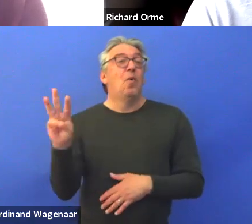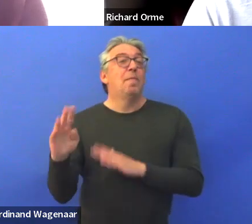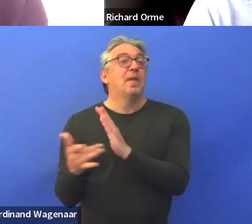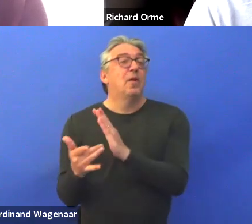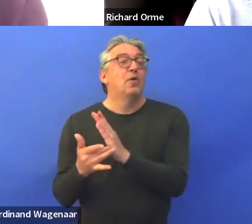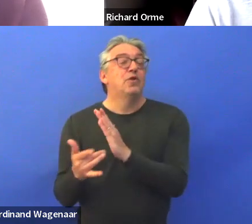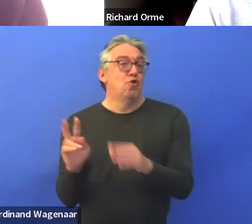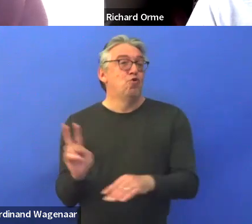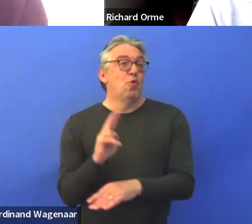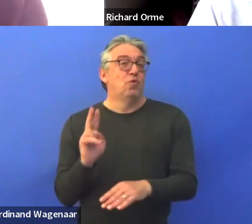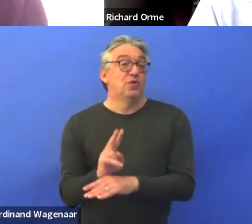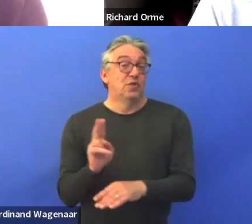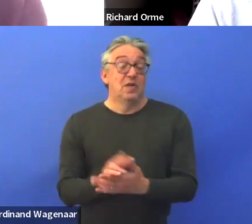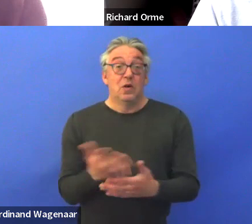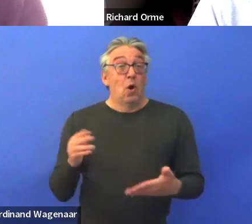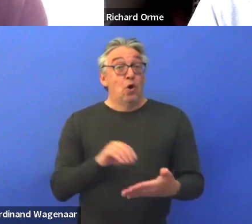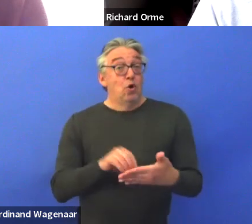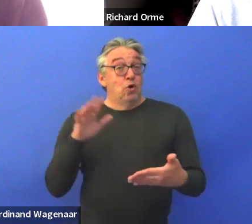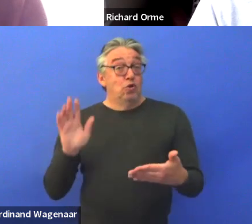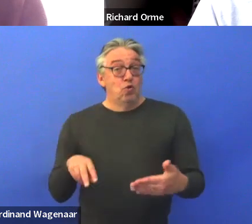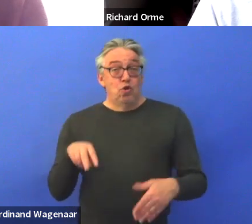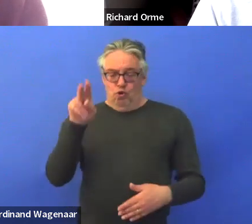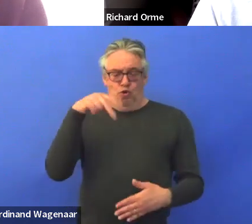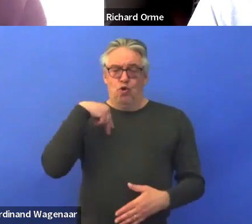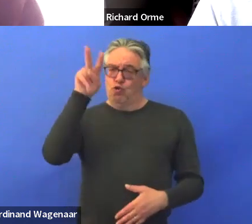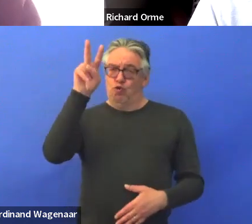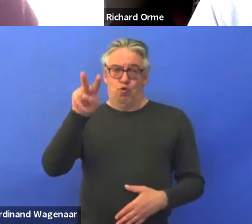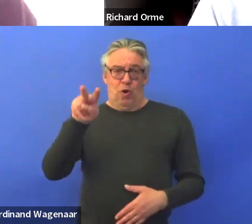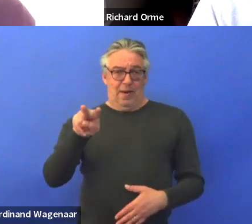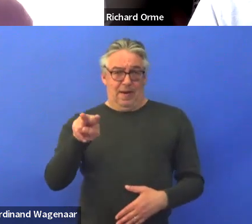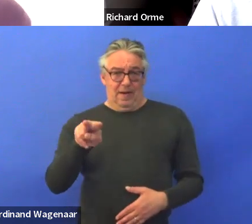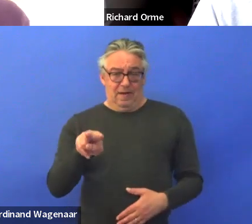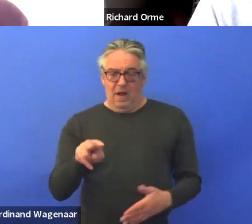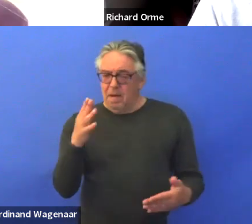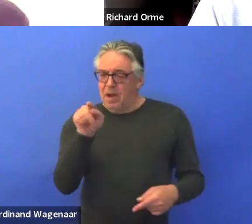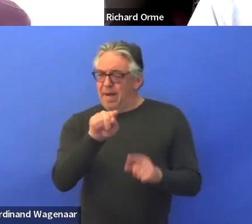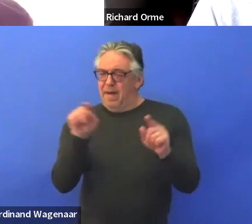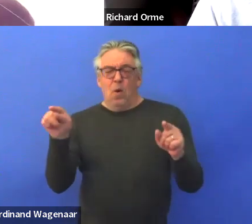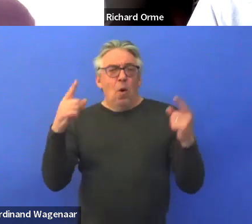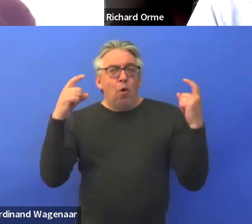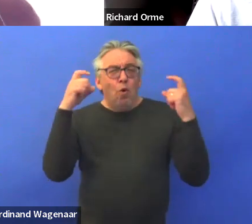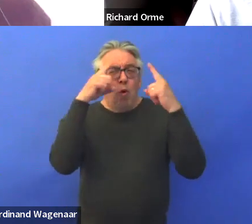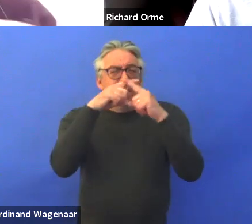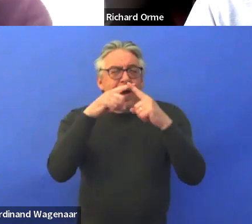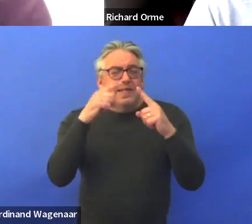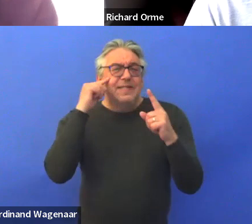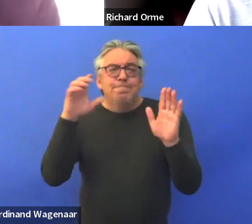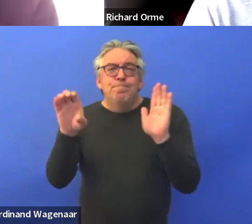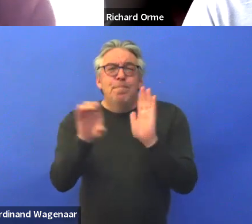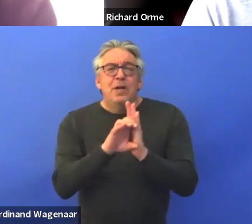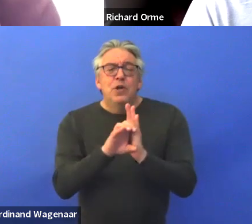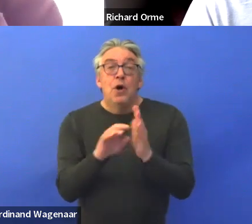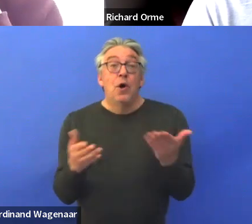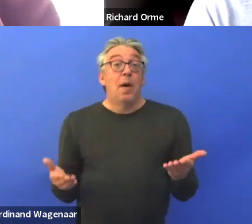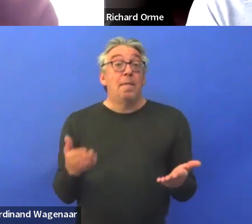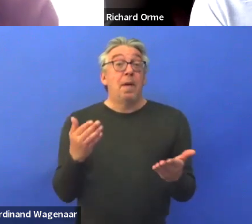So as a student is reading through, they might come across a complex image, for which they might have